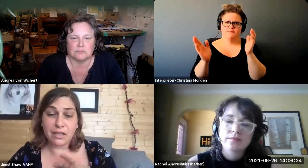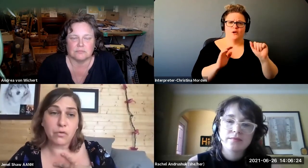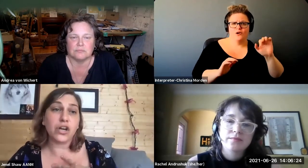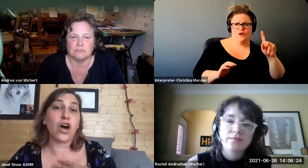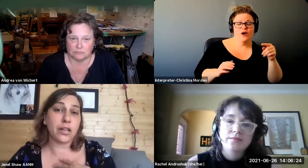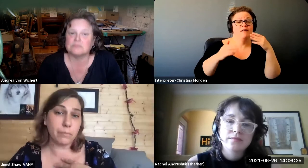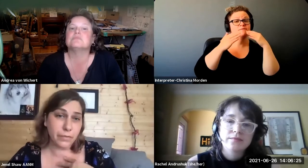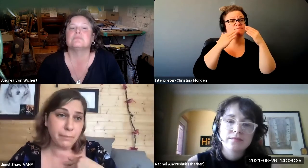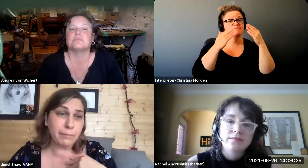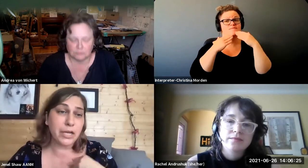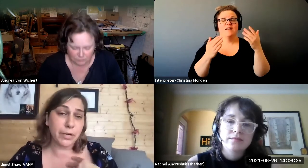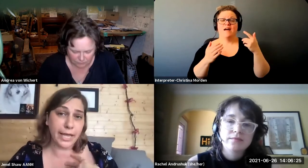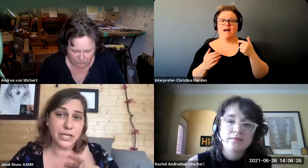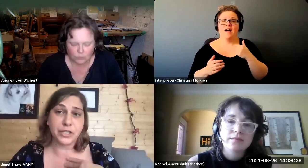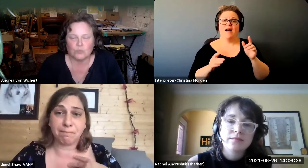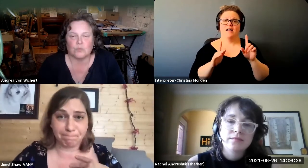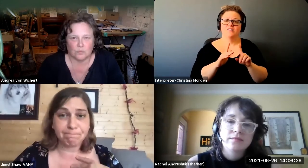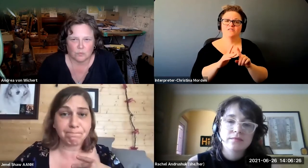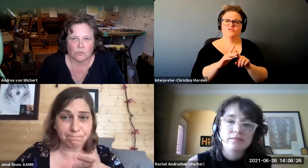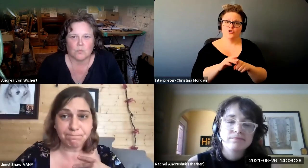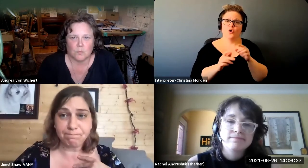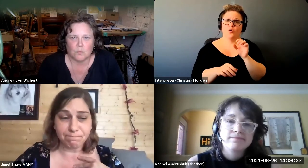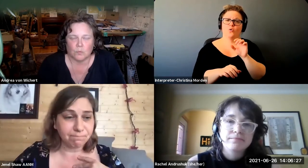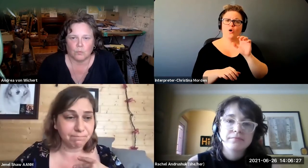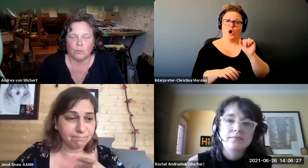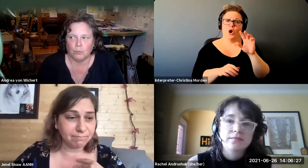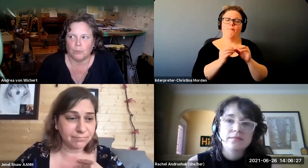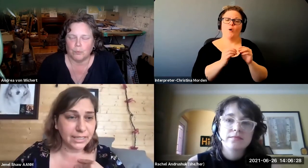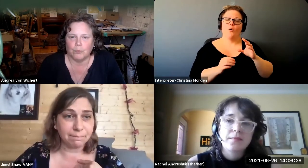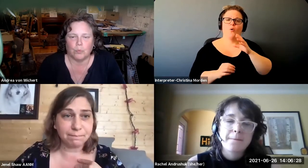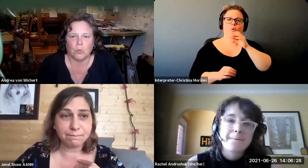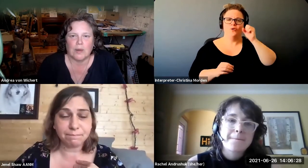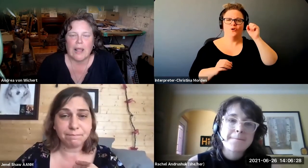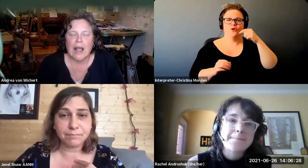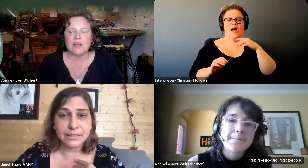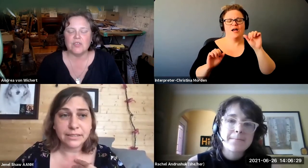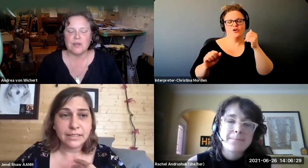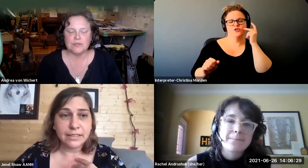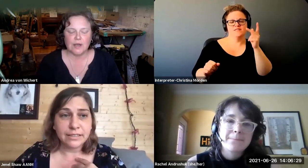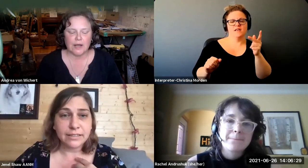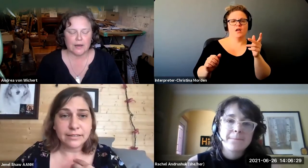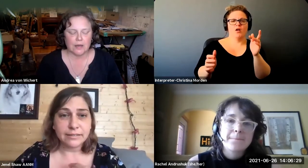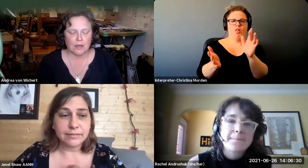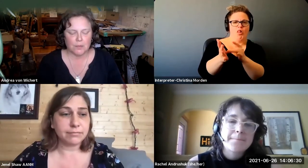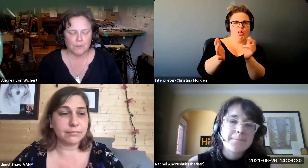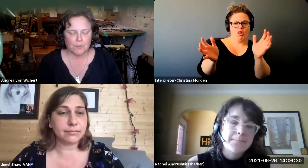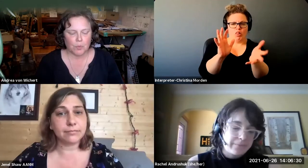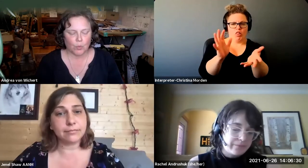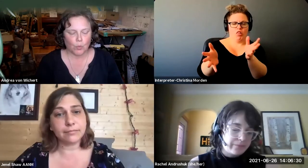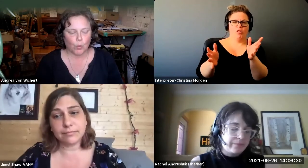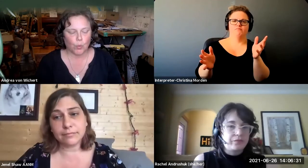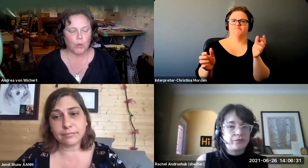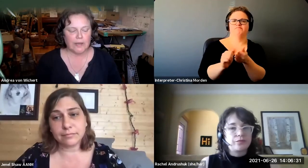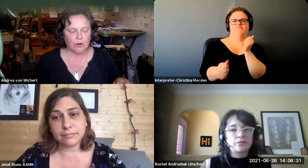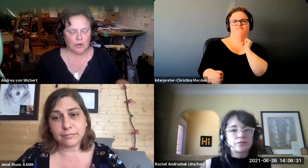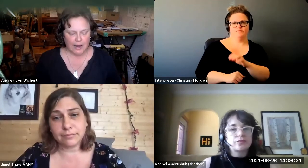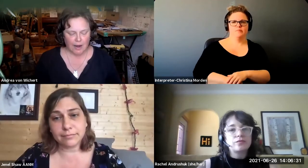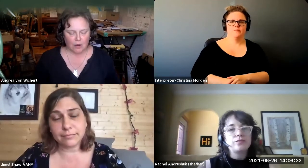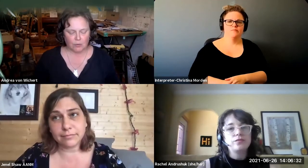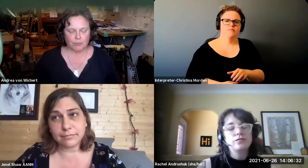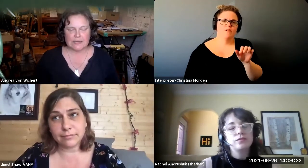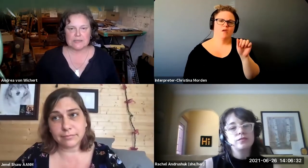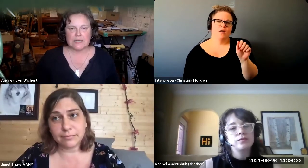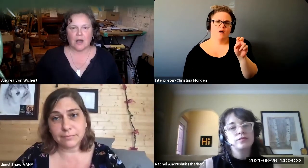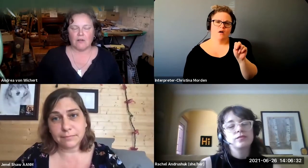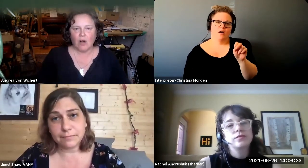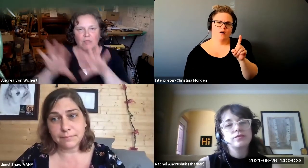could see through a lot of the manipulation. Mm-hmm. And I think that we are